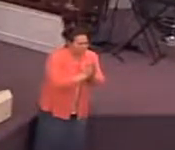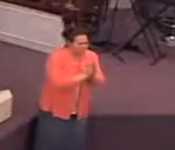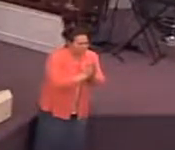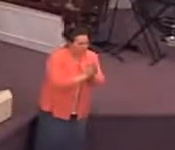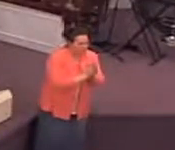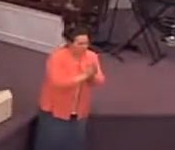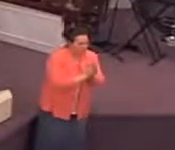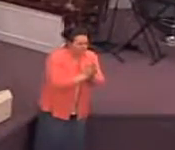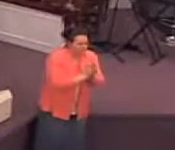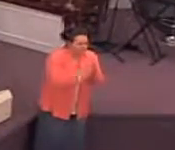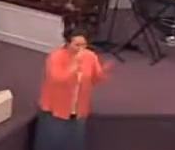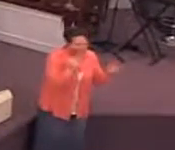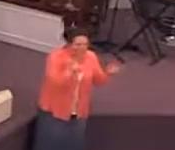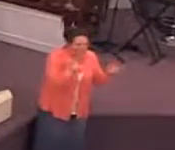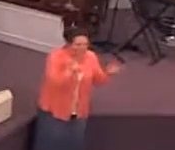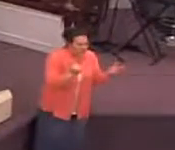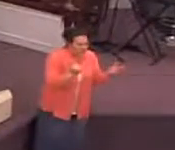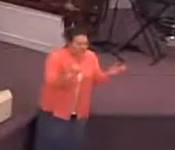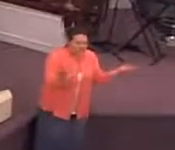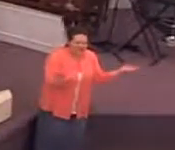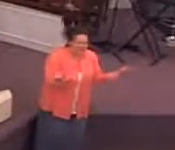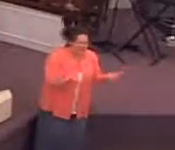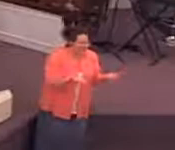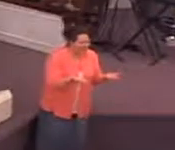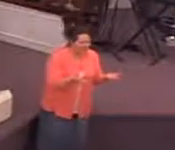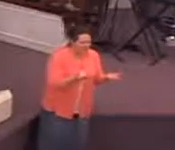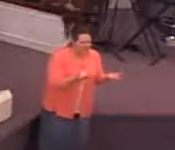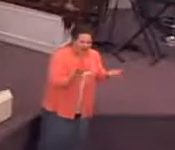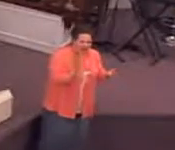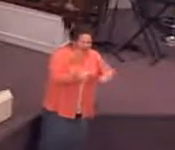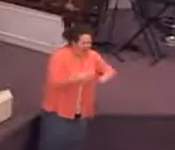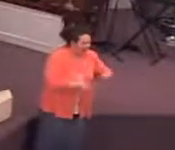happen except we fast and pray.